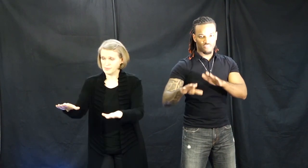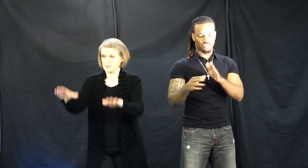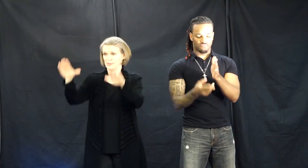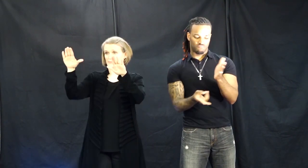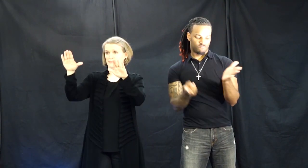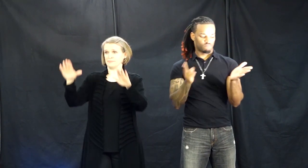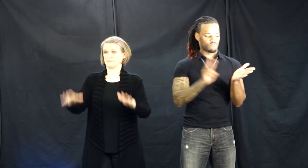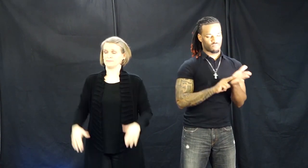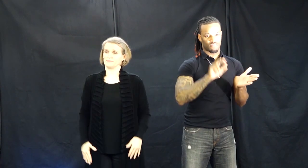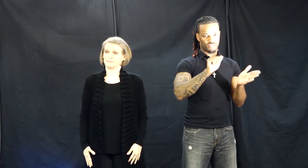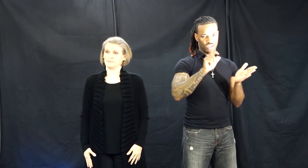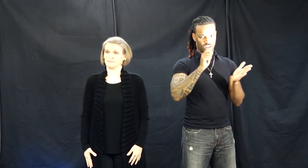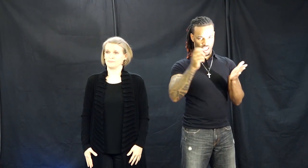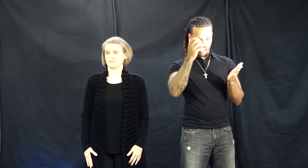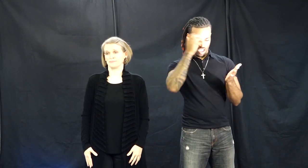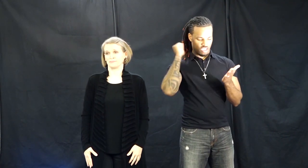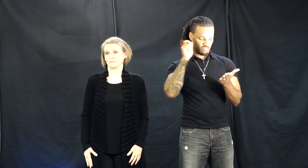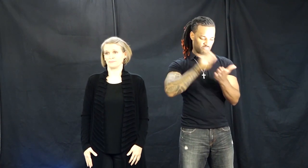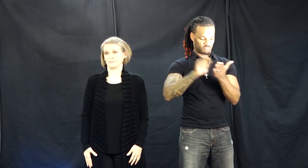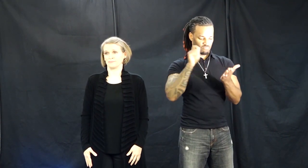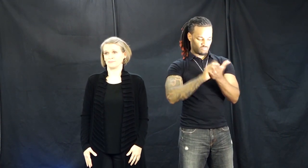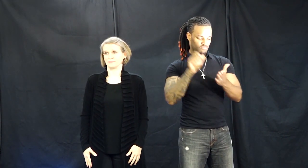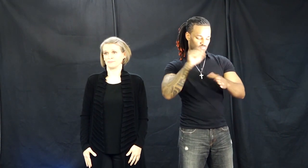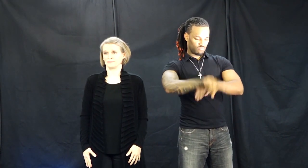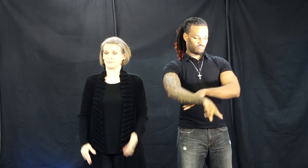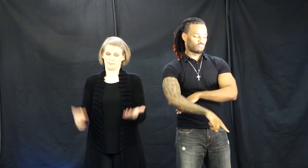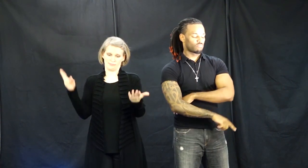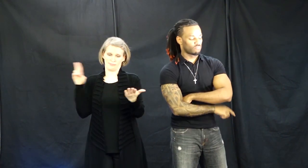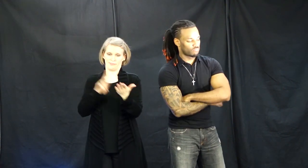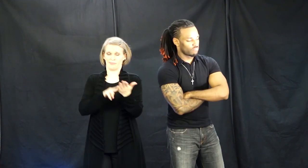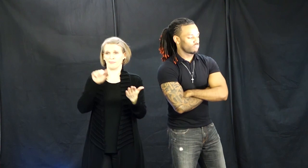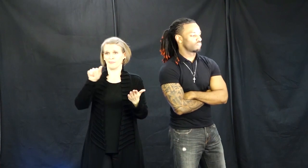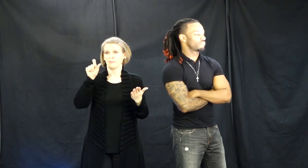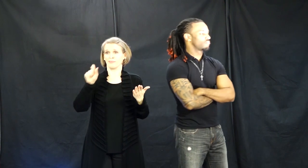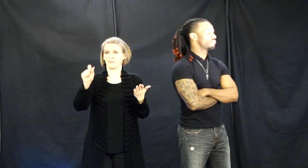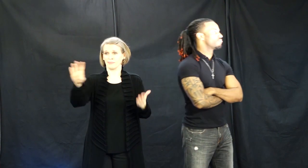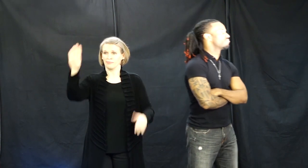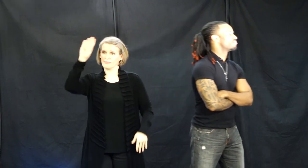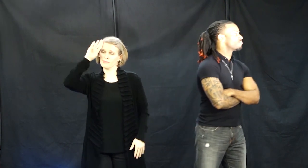servant, A. Hill. A. Burr.